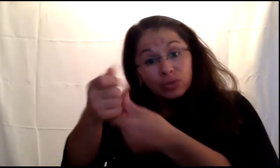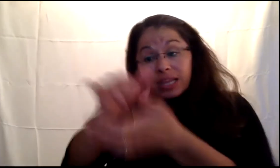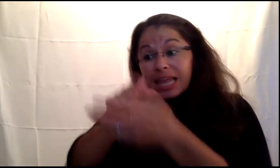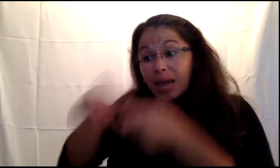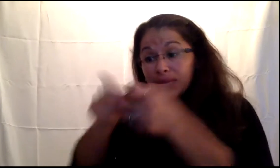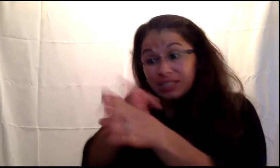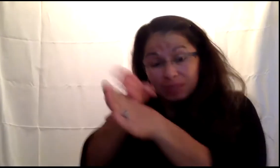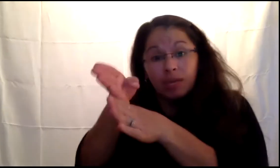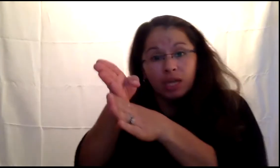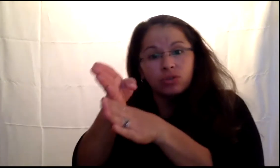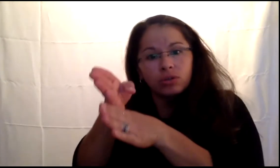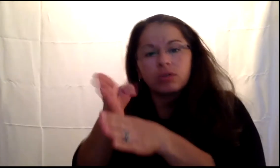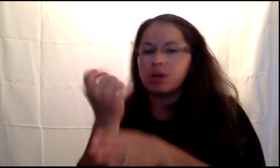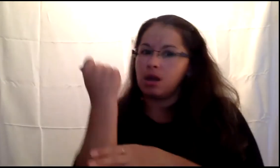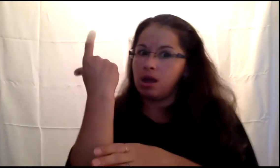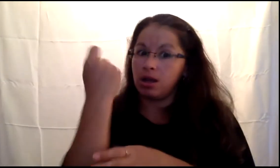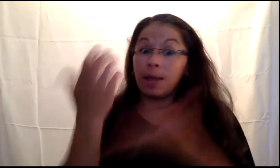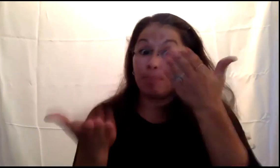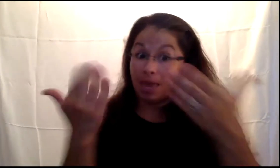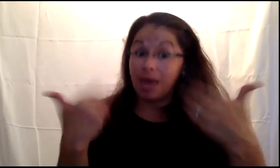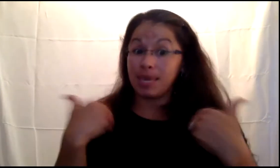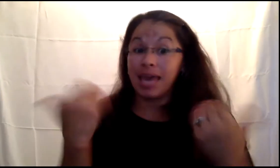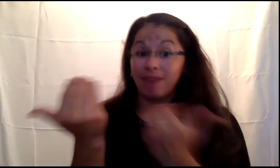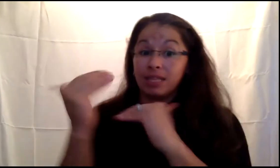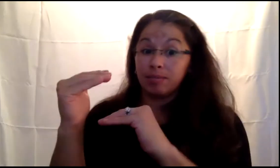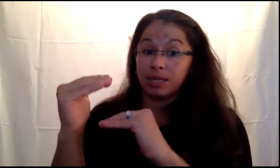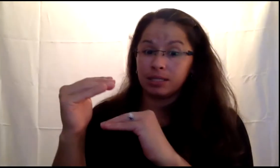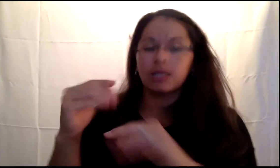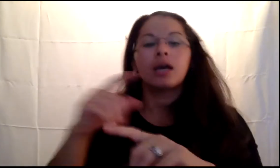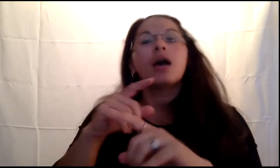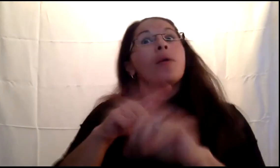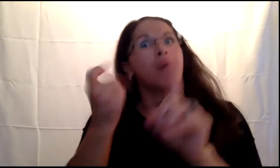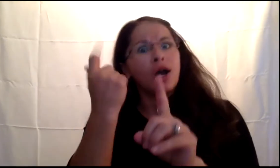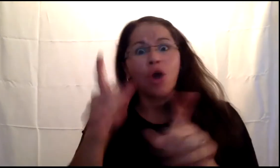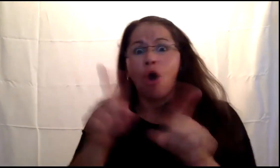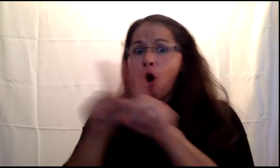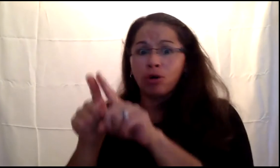be a limitation, and also that's dynamic and that's changing, in different fields